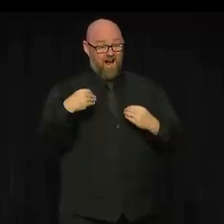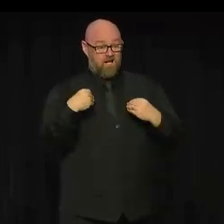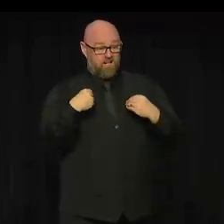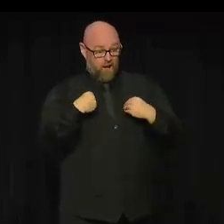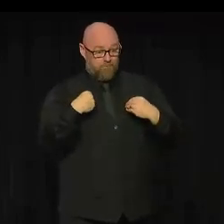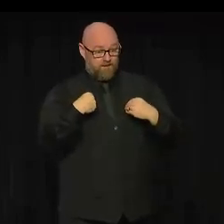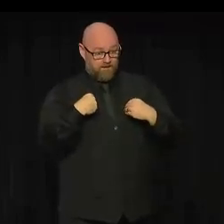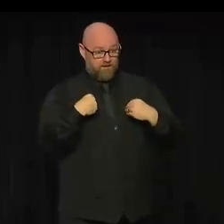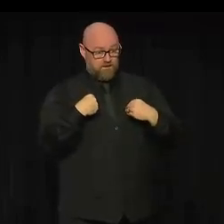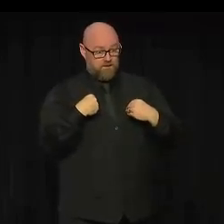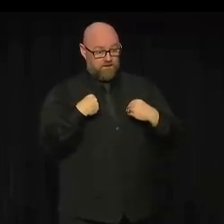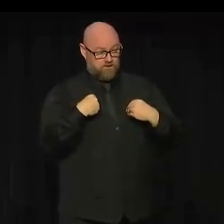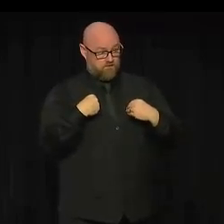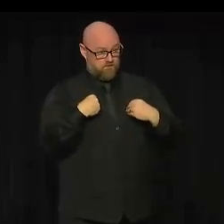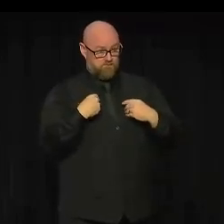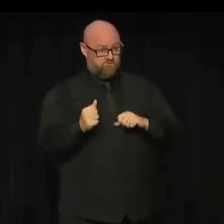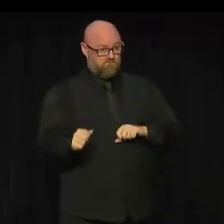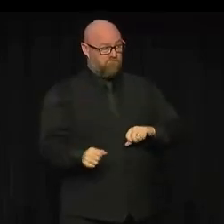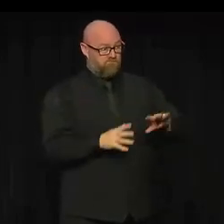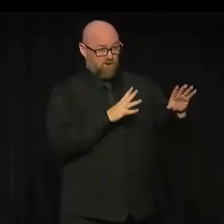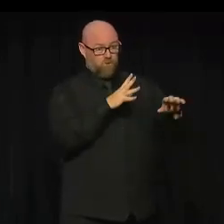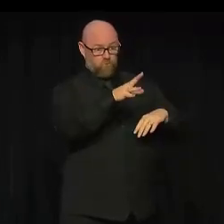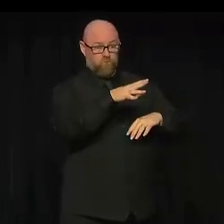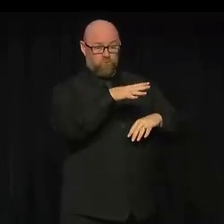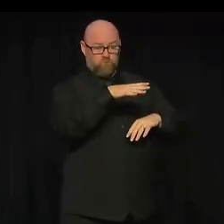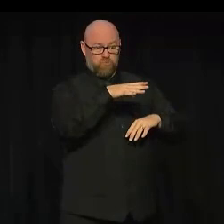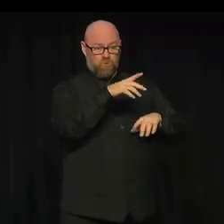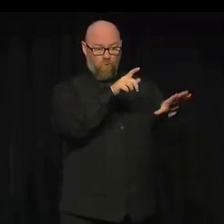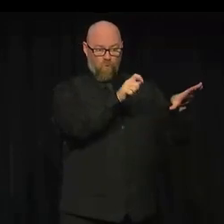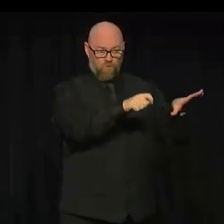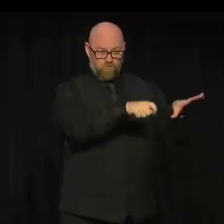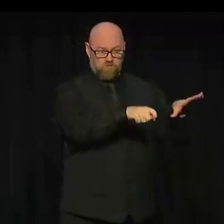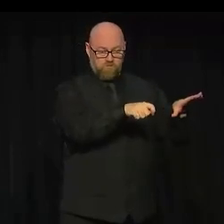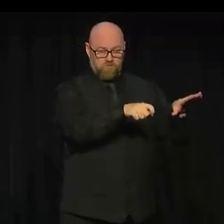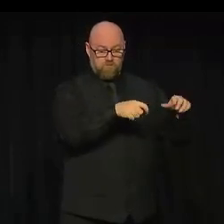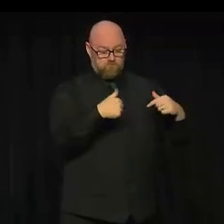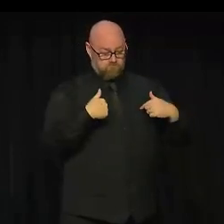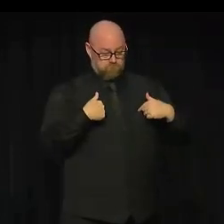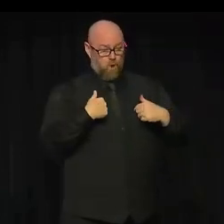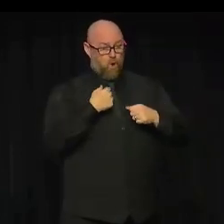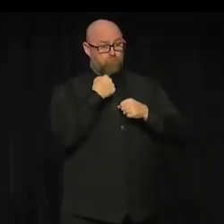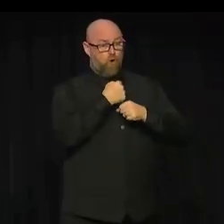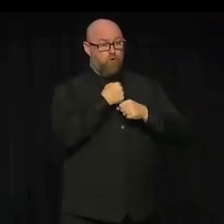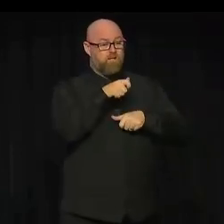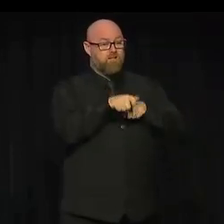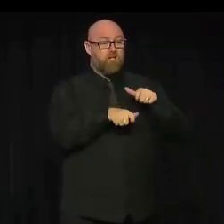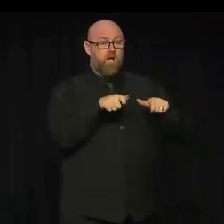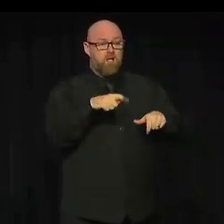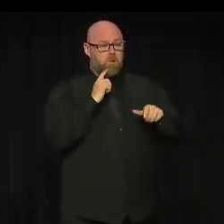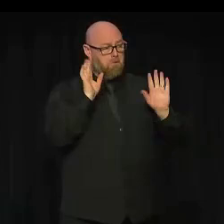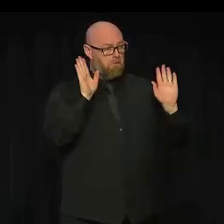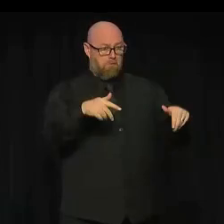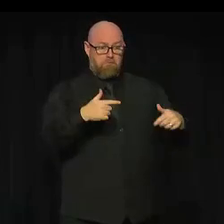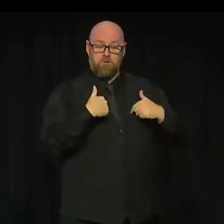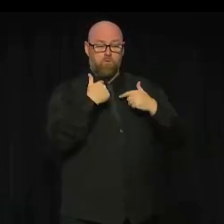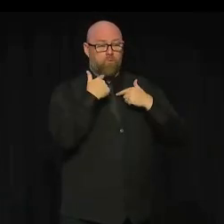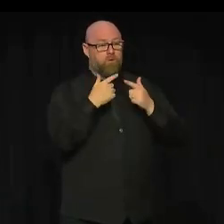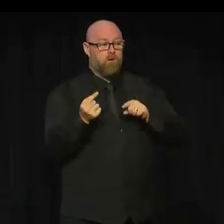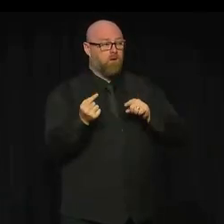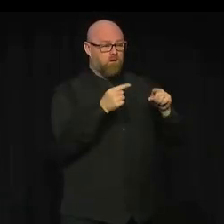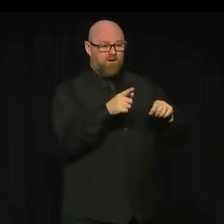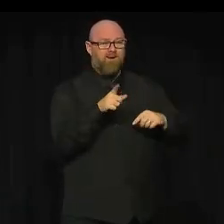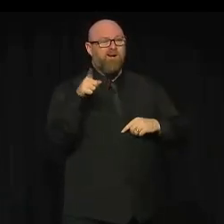very happy to be arrested by the police and go down to the magistrate's court and get a ticking off. But once the fracking company got an